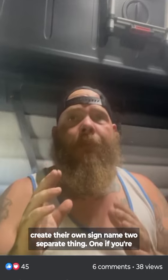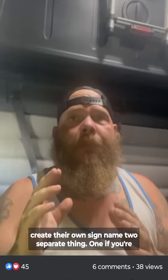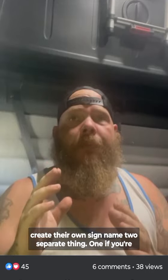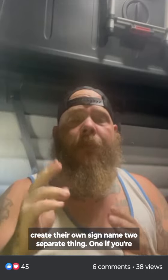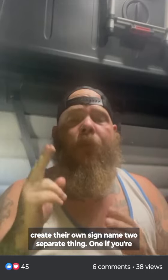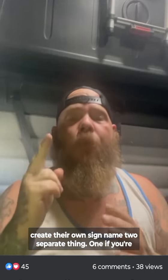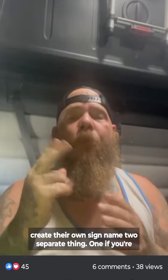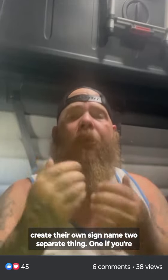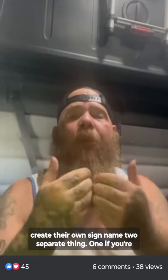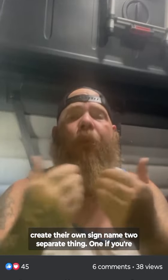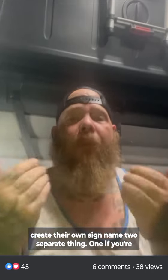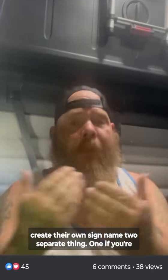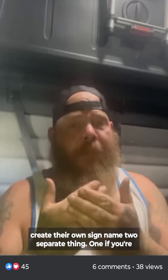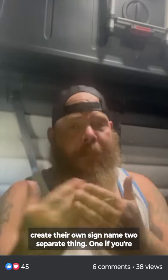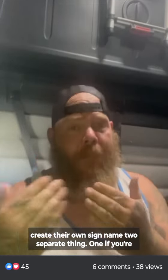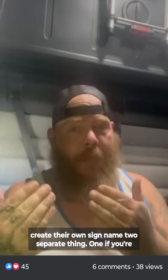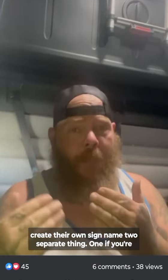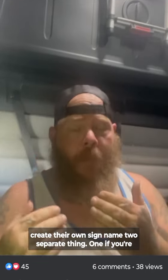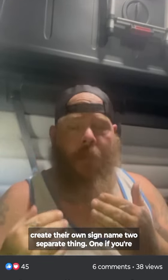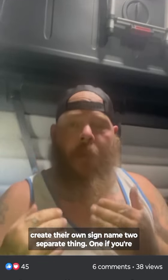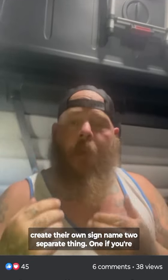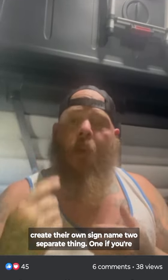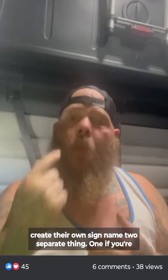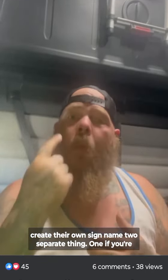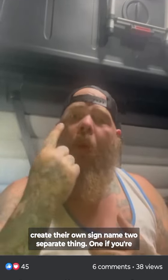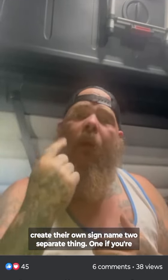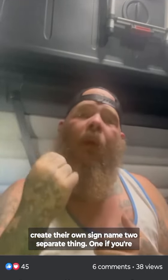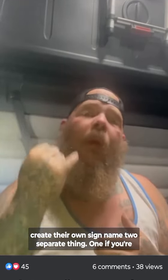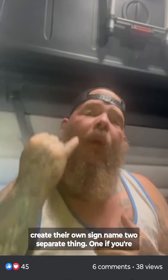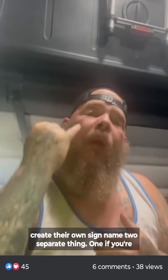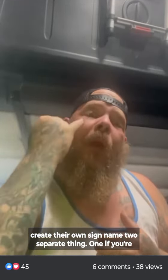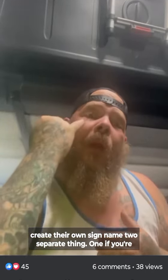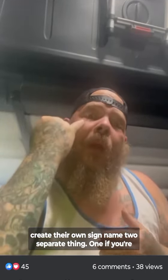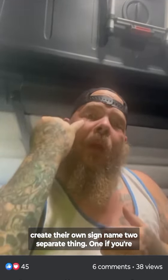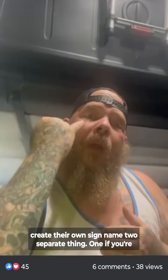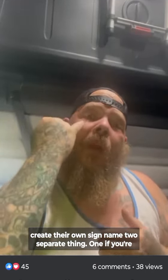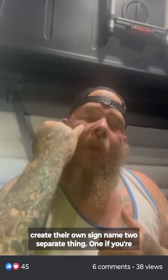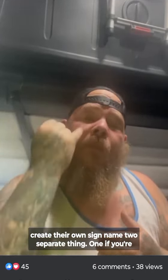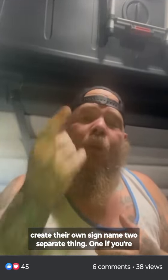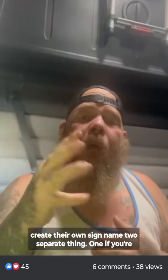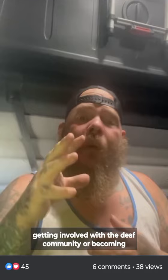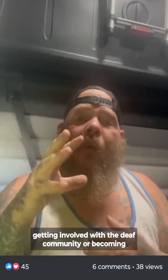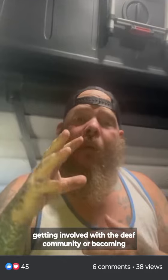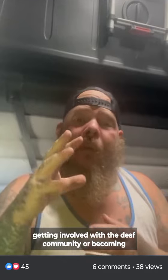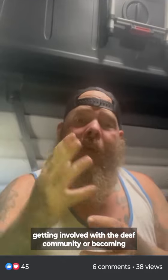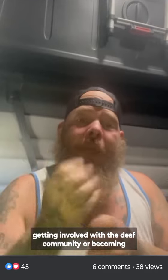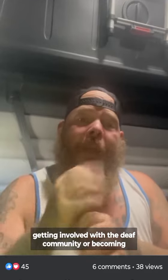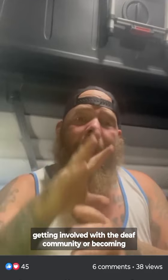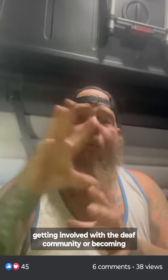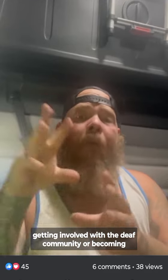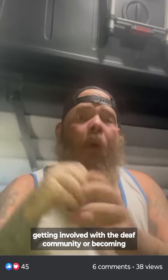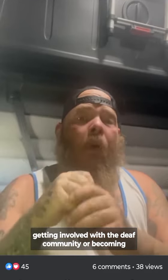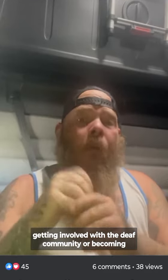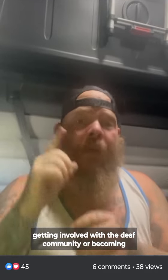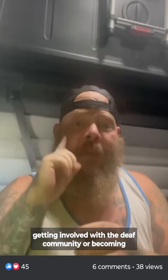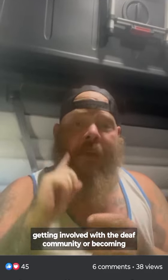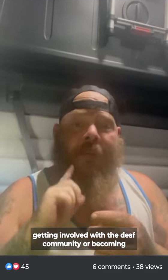Two separate things. One, if you're getting involved with the Deaf